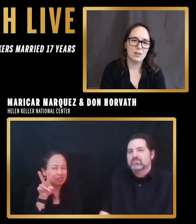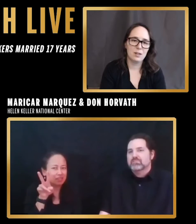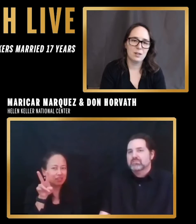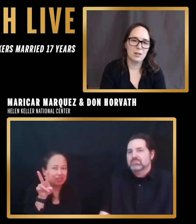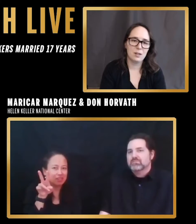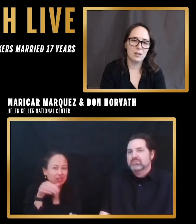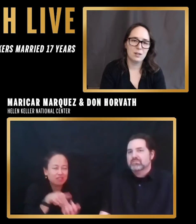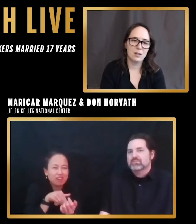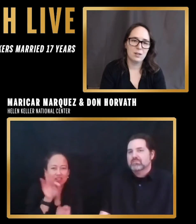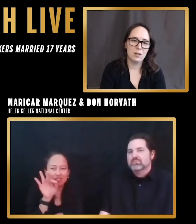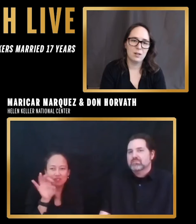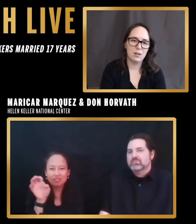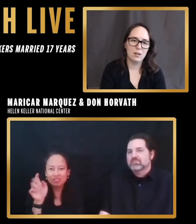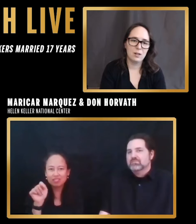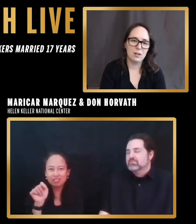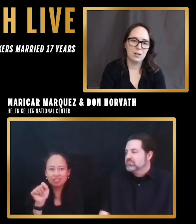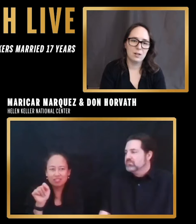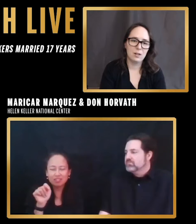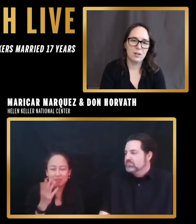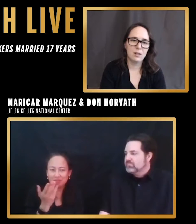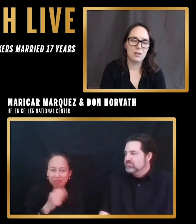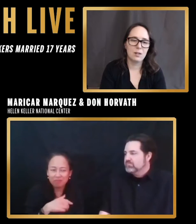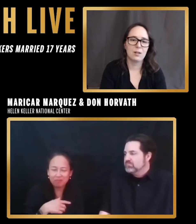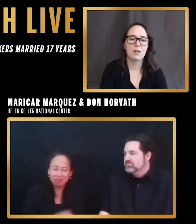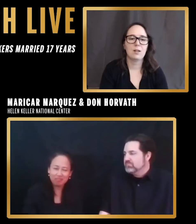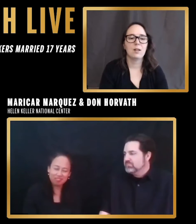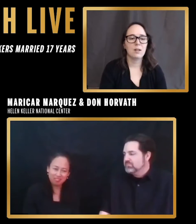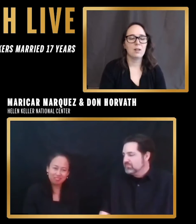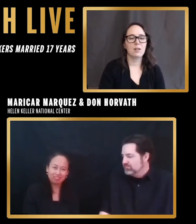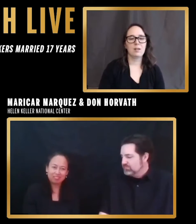Because Don, he didn't want to go to that because he doesn't like